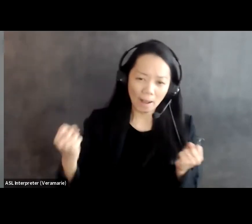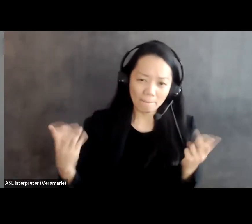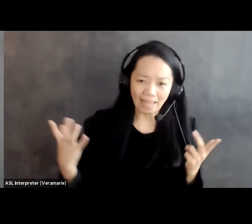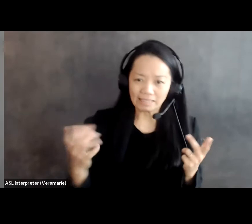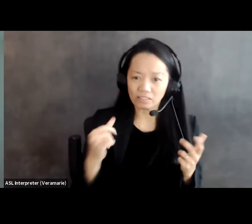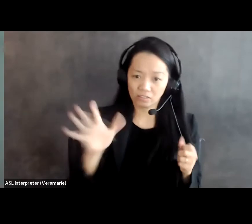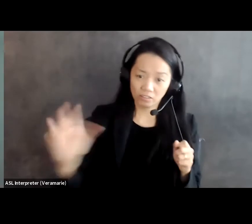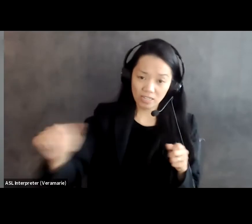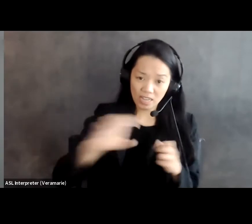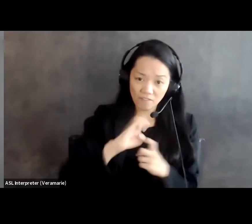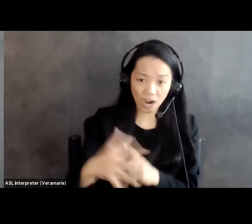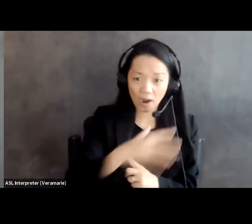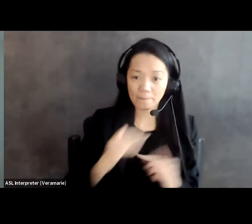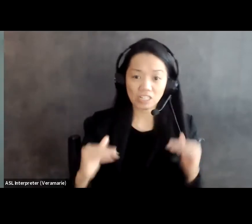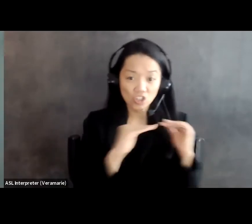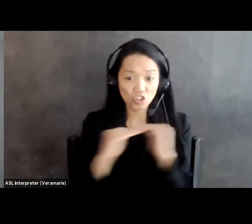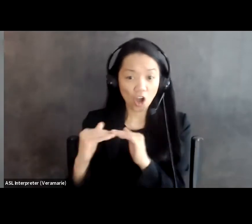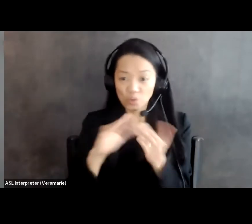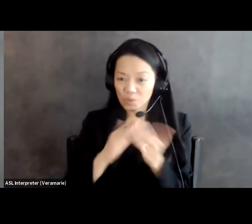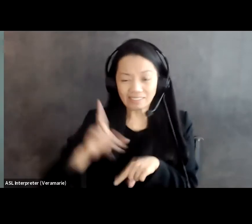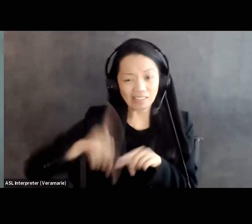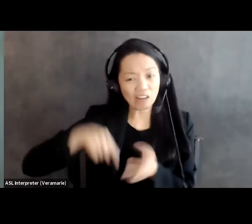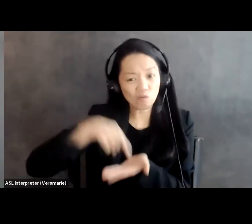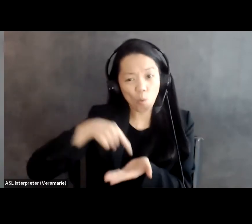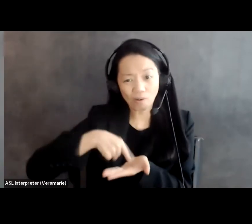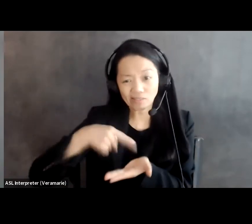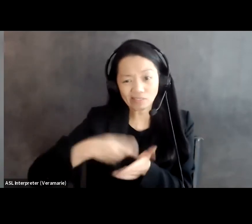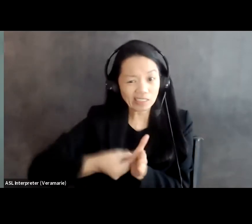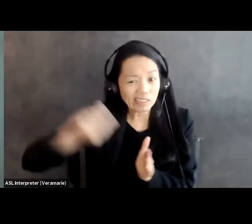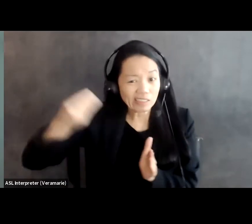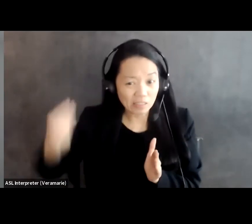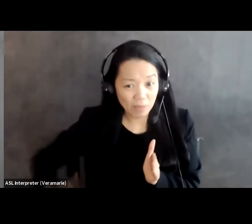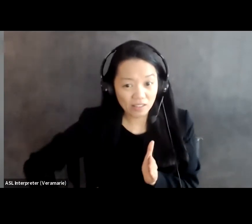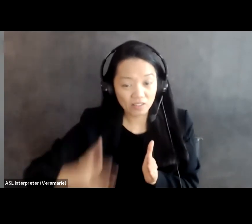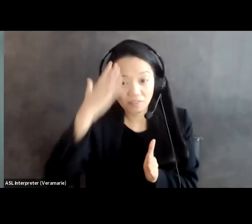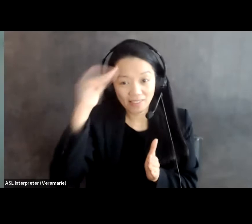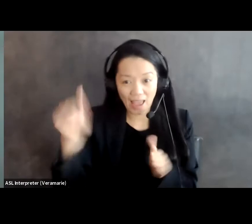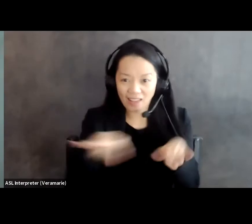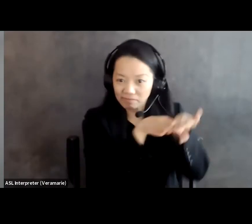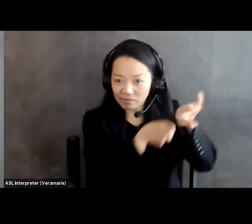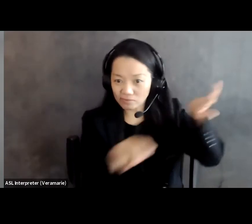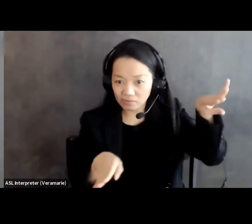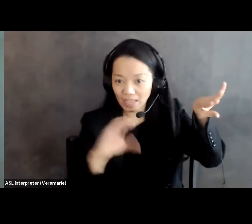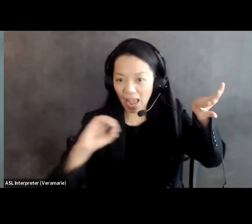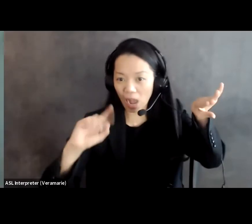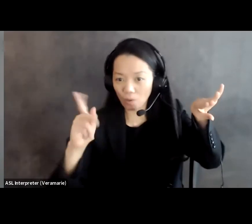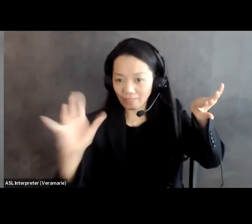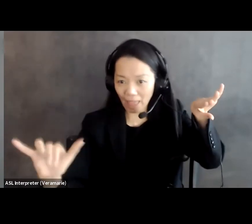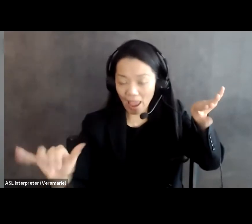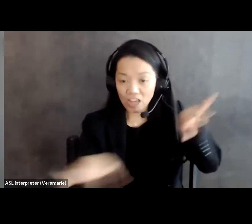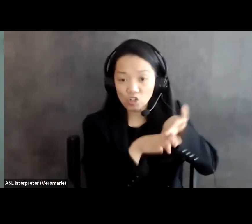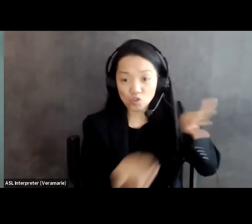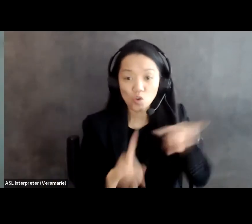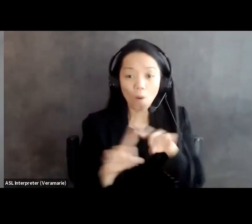underserved and environmental justice communities can't afford that outlay. But that outlay also leads to